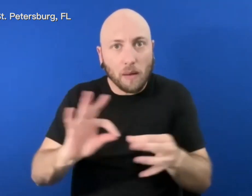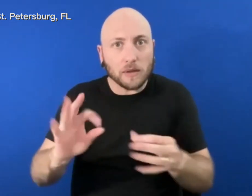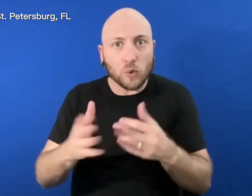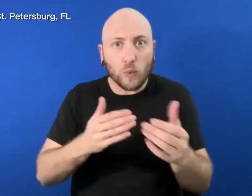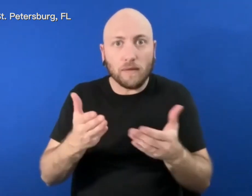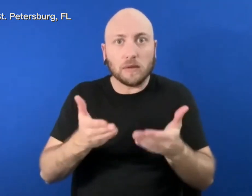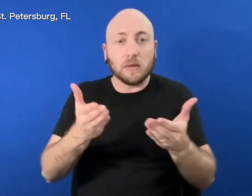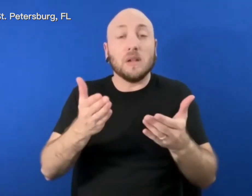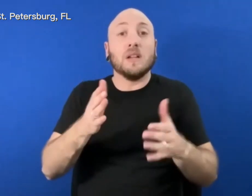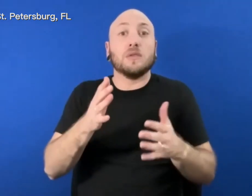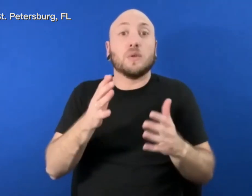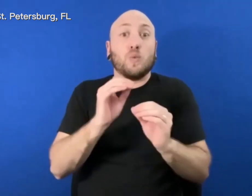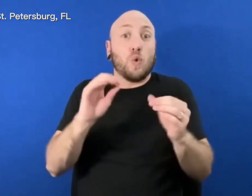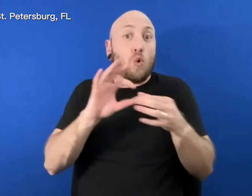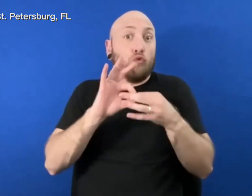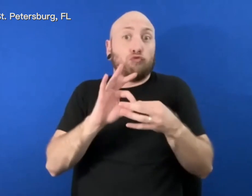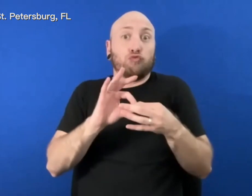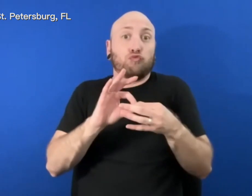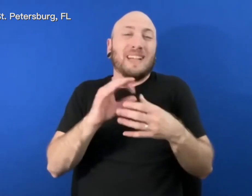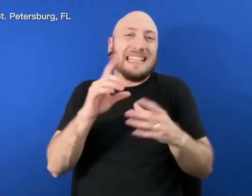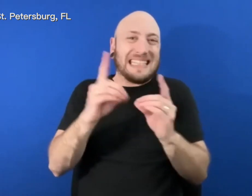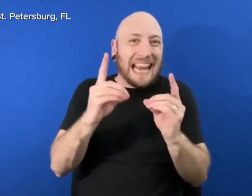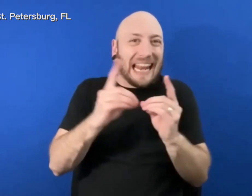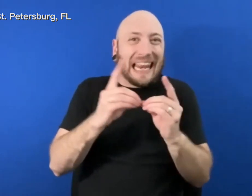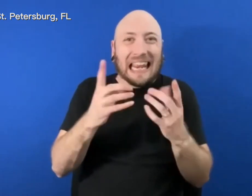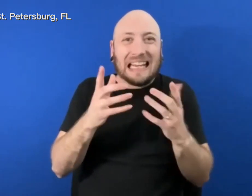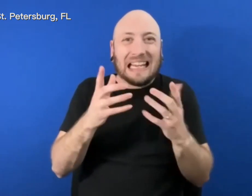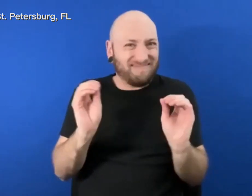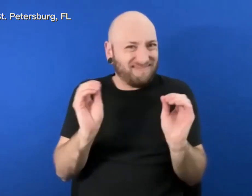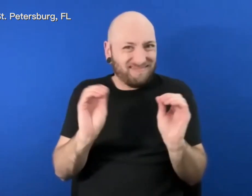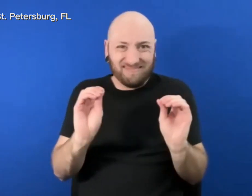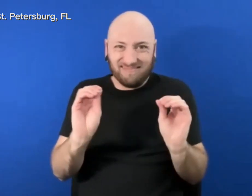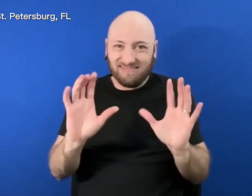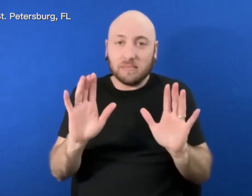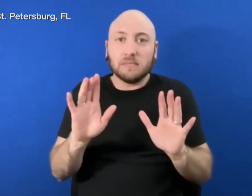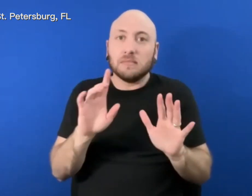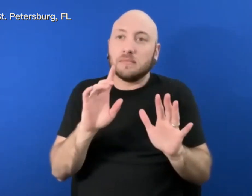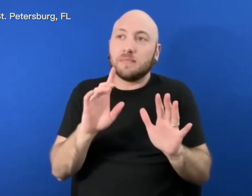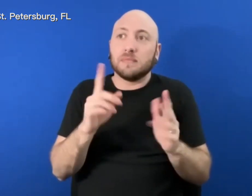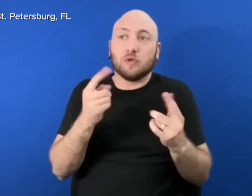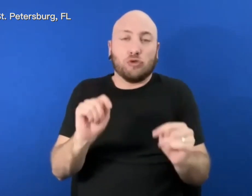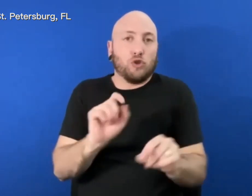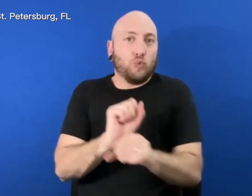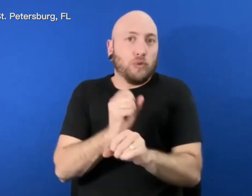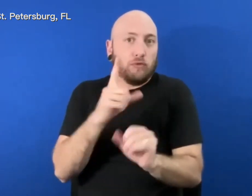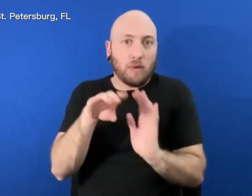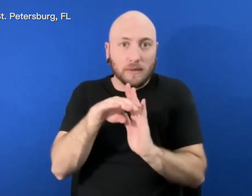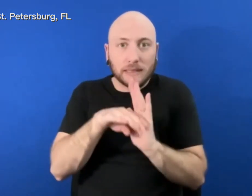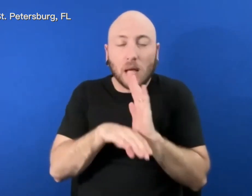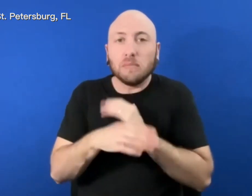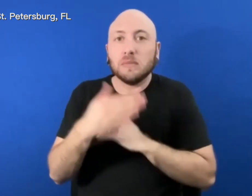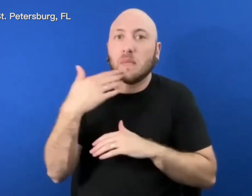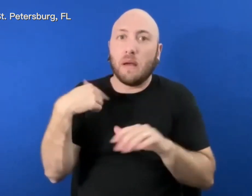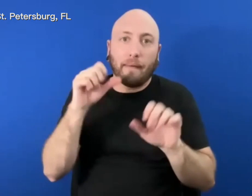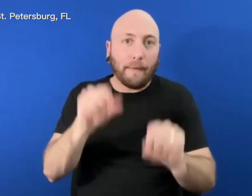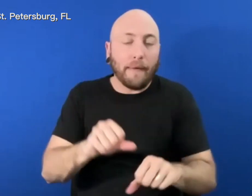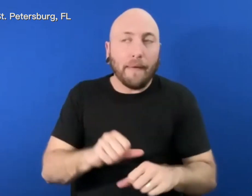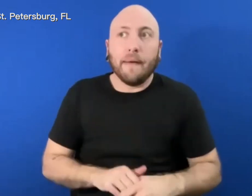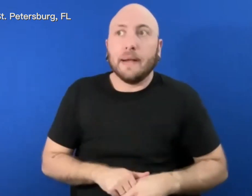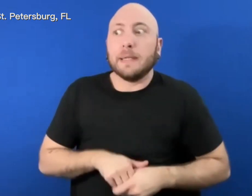too early. I tried to work the steps to the best of my abilities, and I took the suggestions